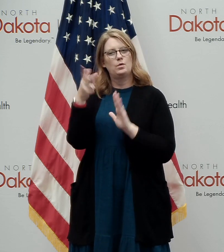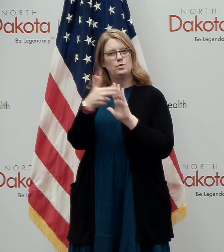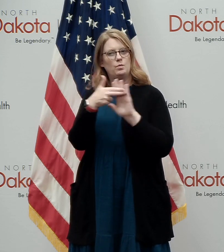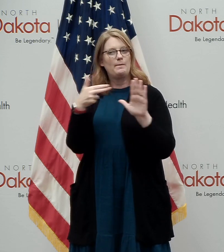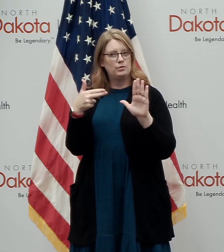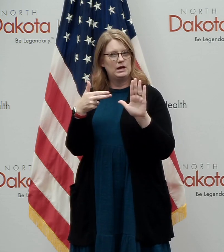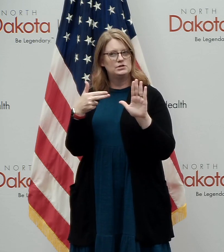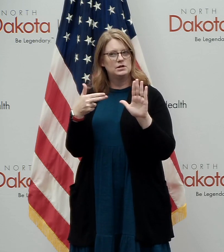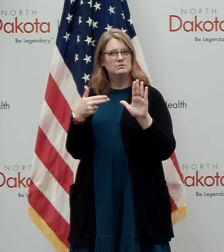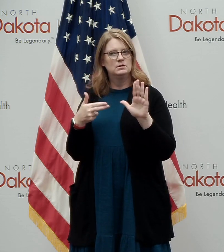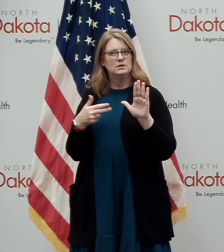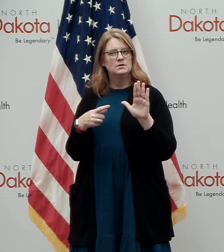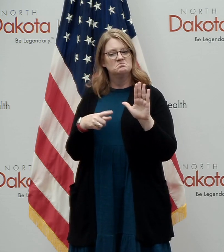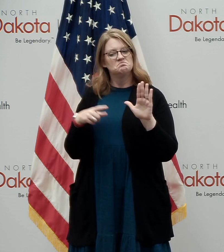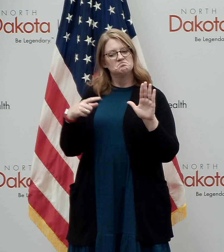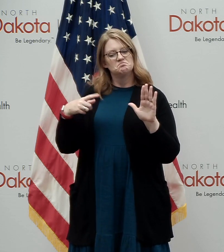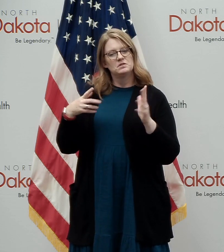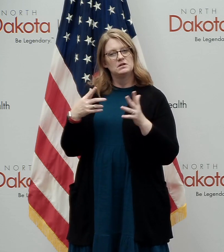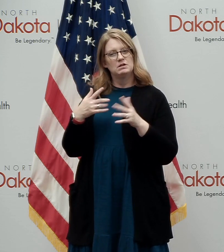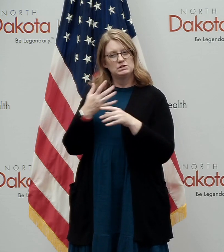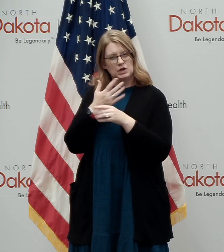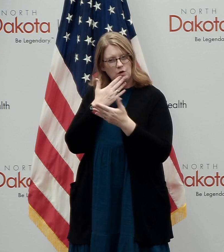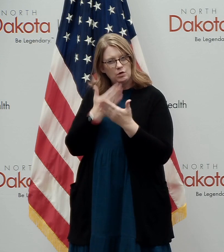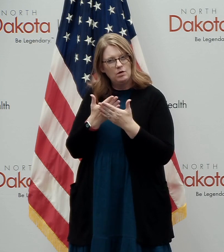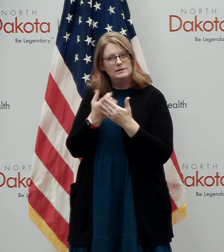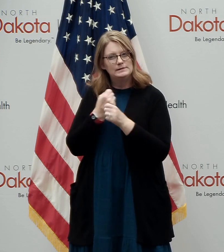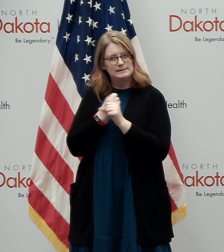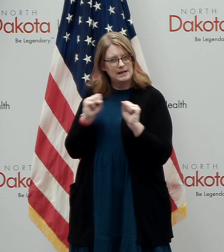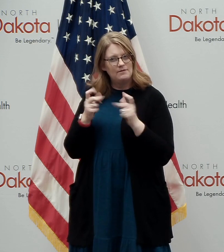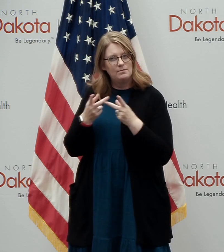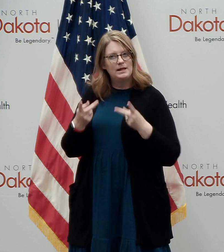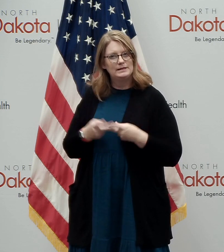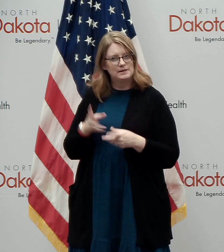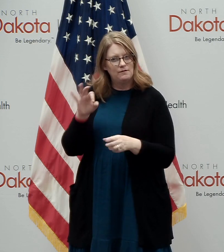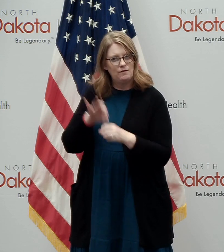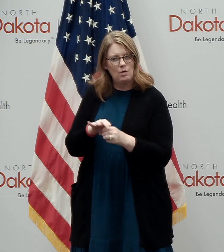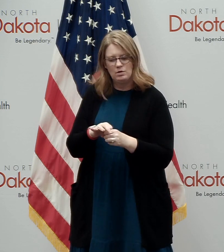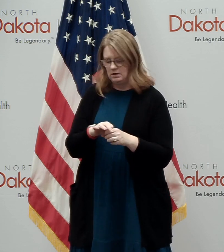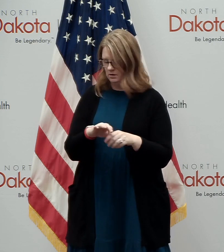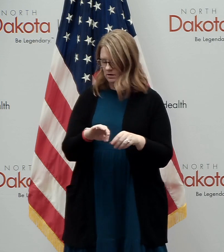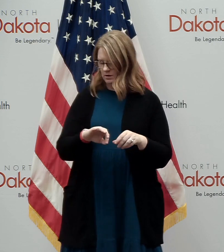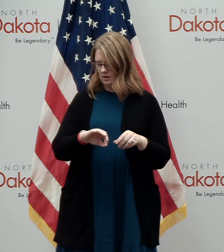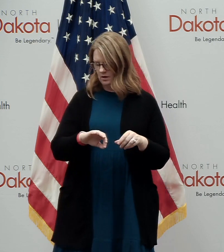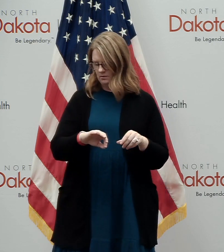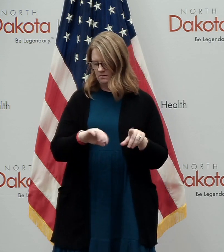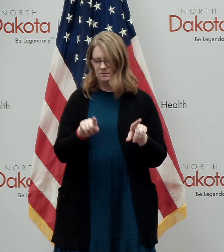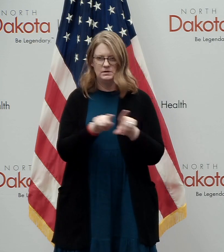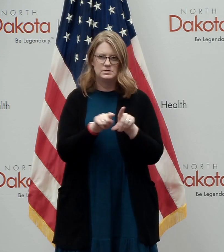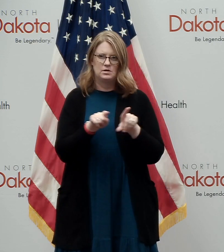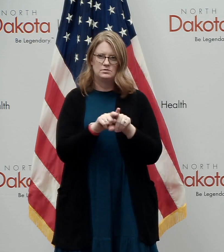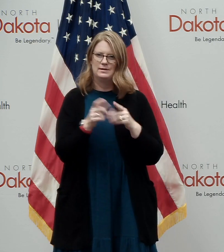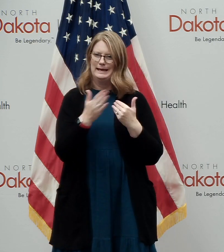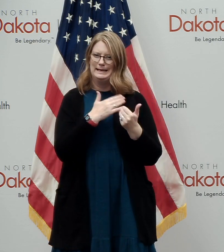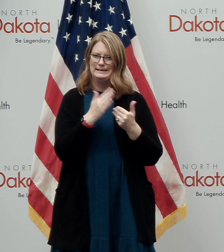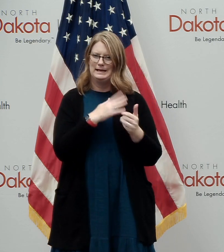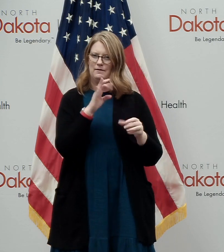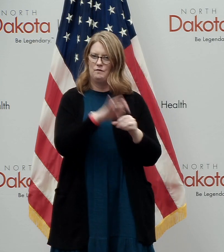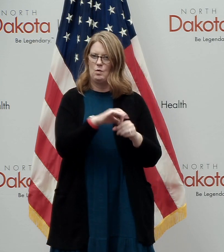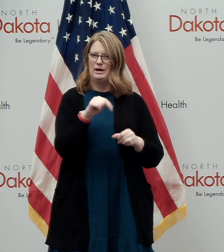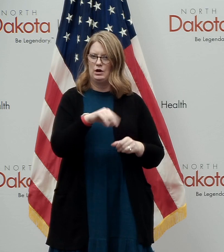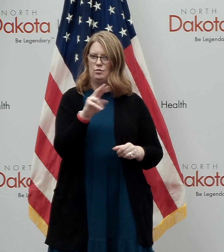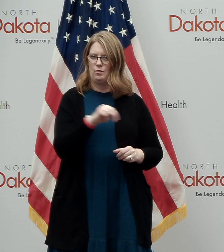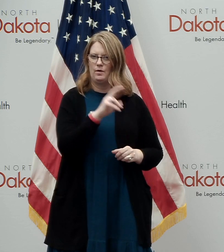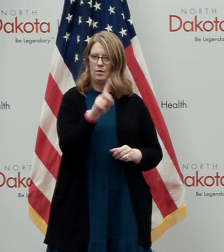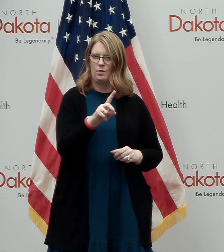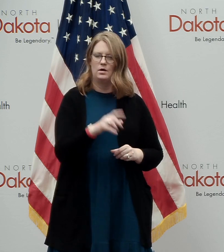states that's not only secure place to vote, it's a safe place to vote, but it's also easy to vote here, and he's